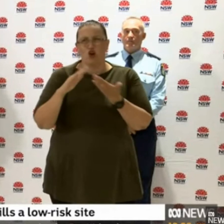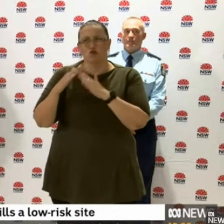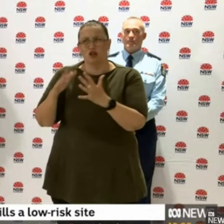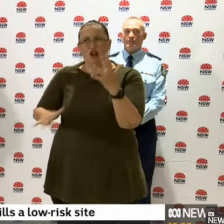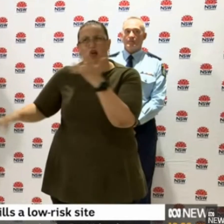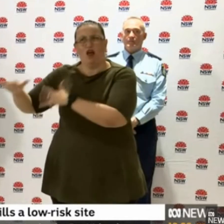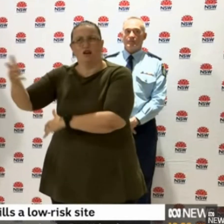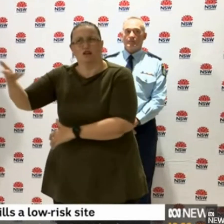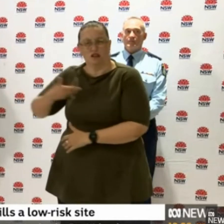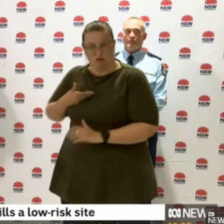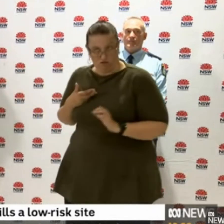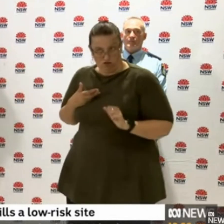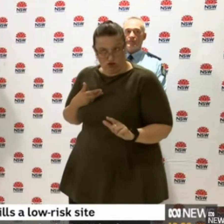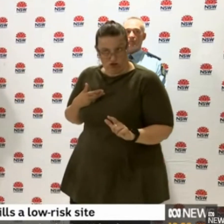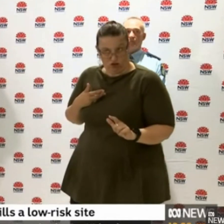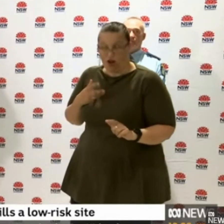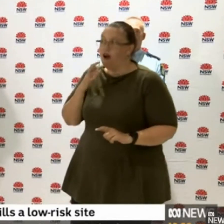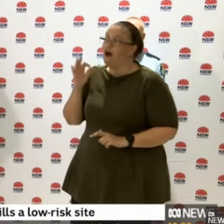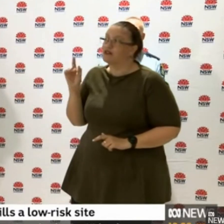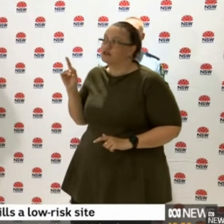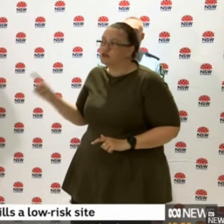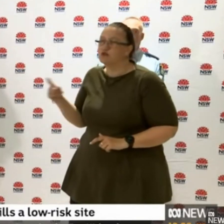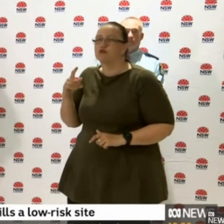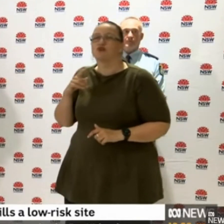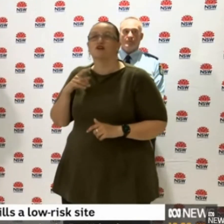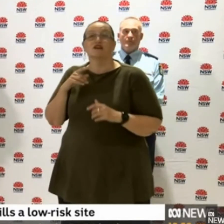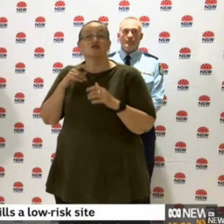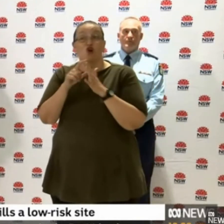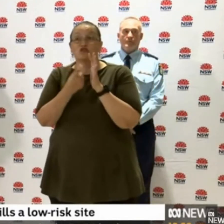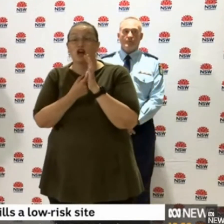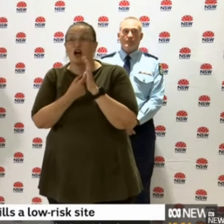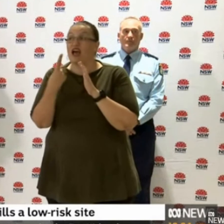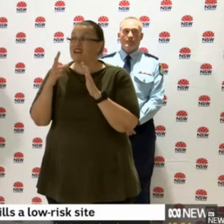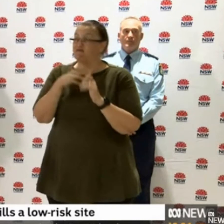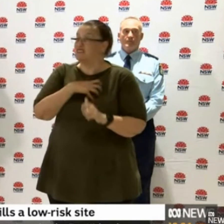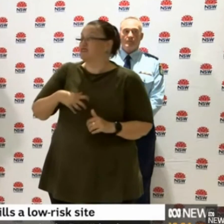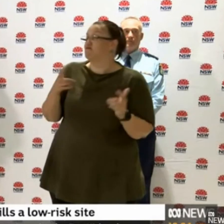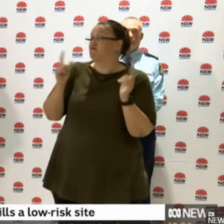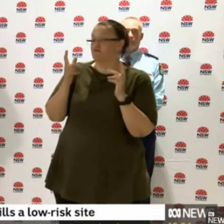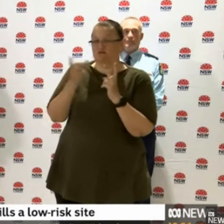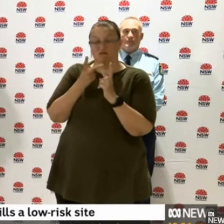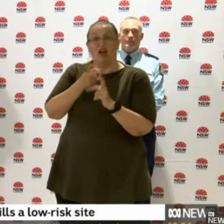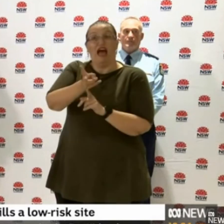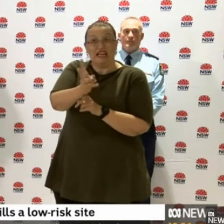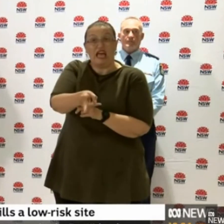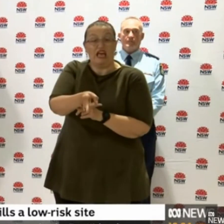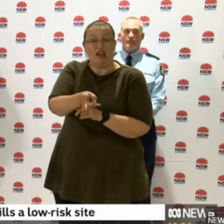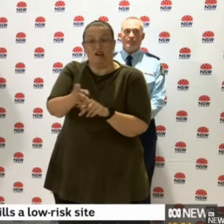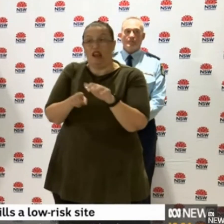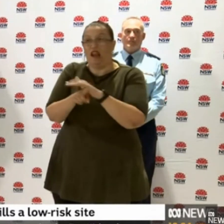How frustrating is it for you, Dr. Chant, and also you, Minister Hazard, that we've had another leak